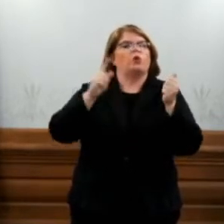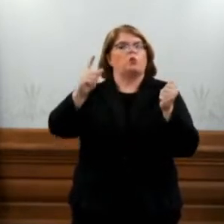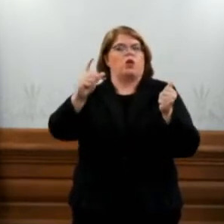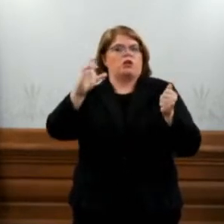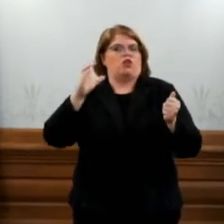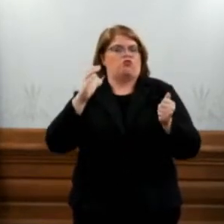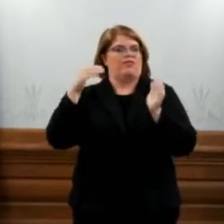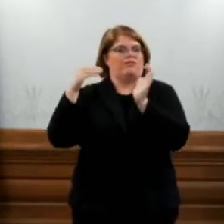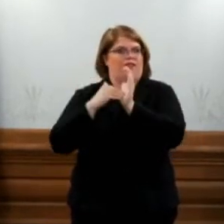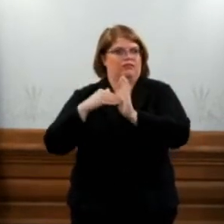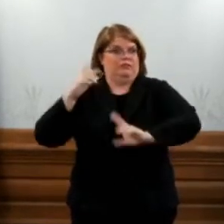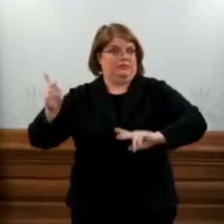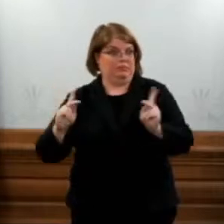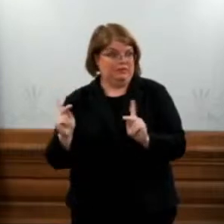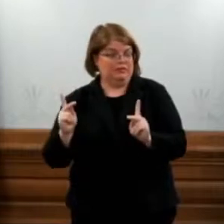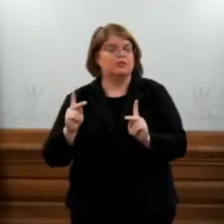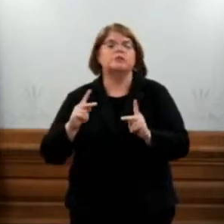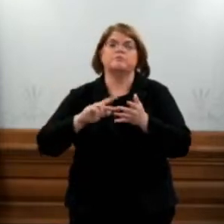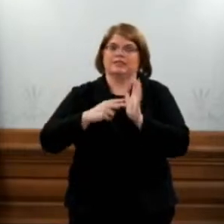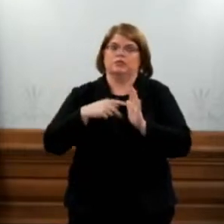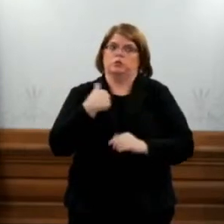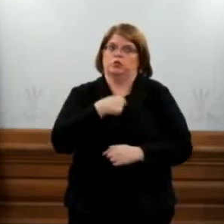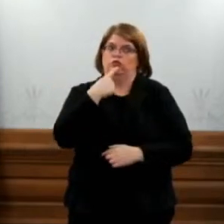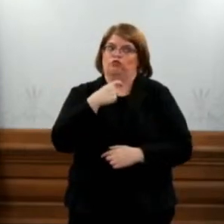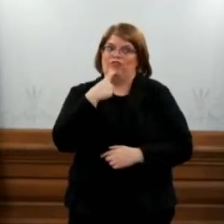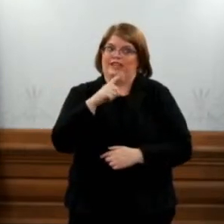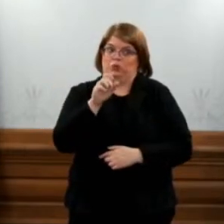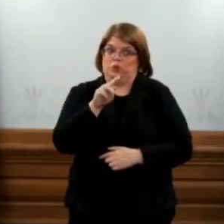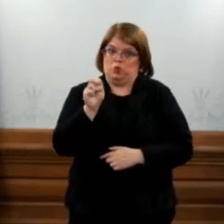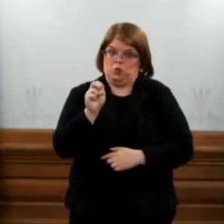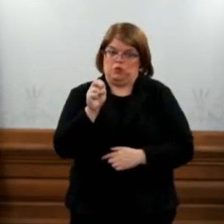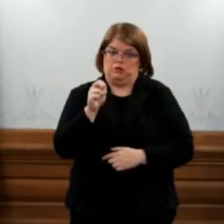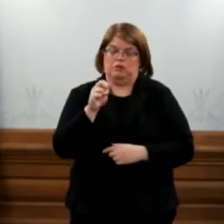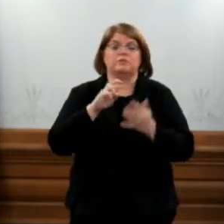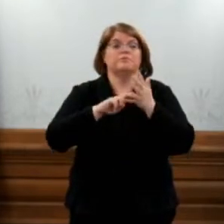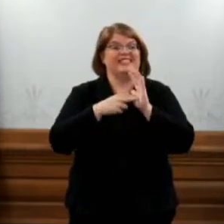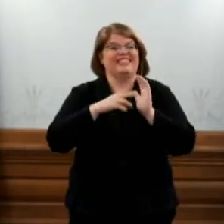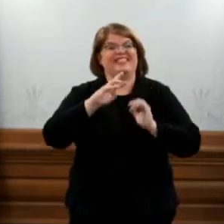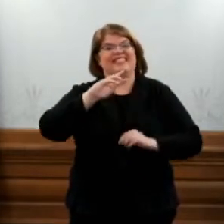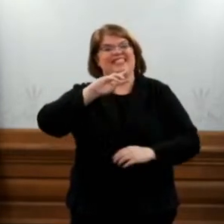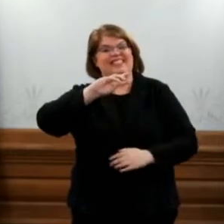zone, which means we're the 6th highest rate in the country.